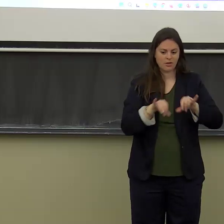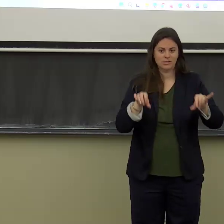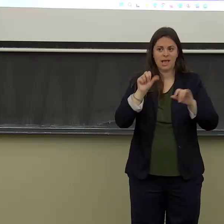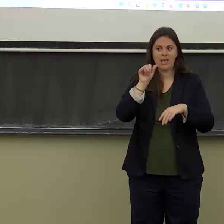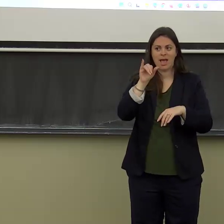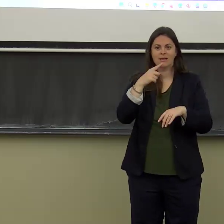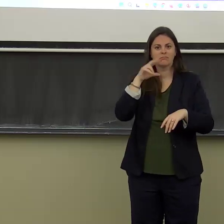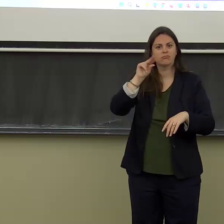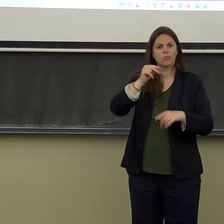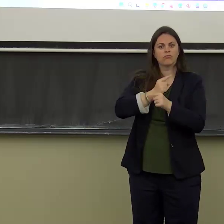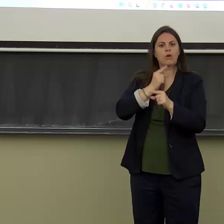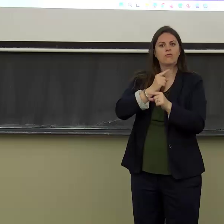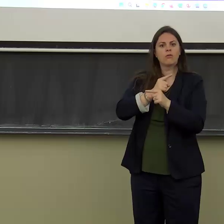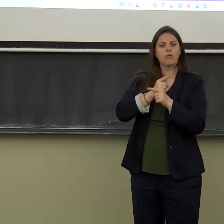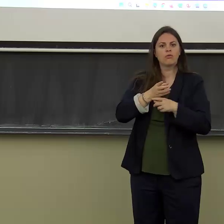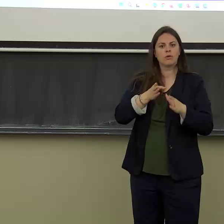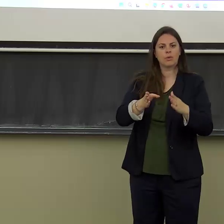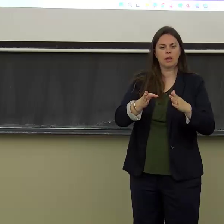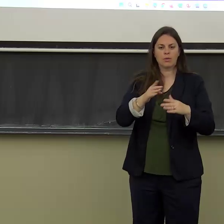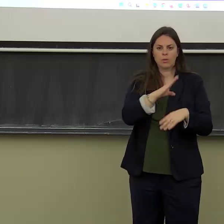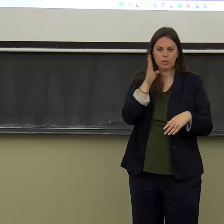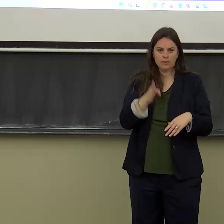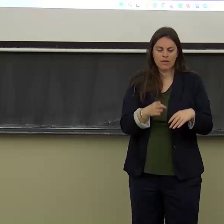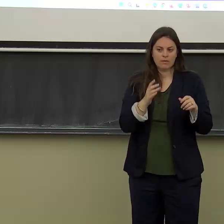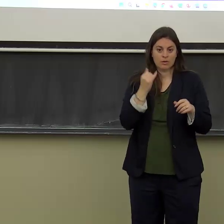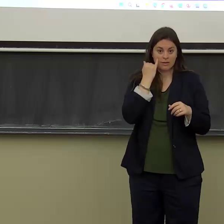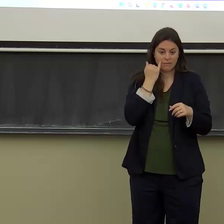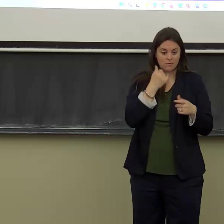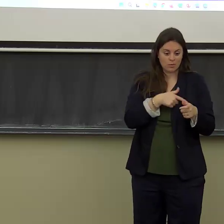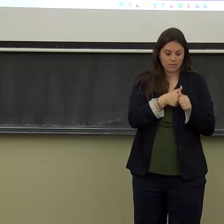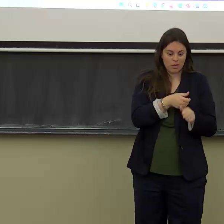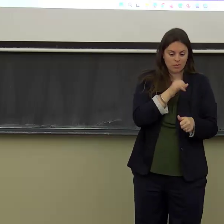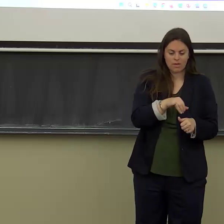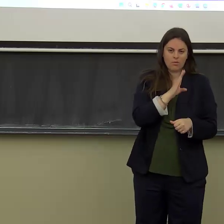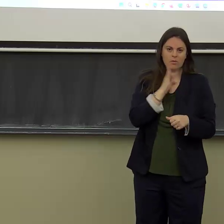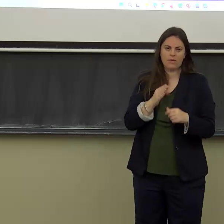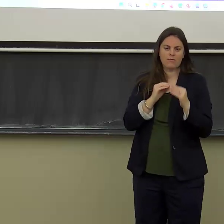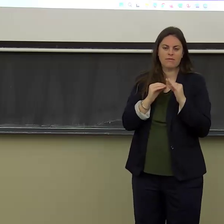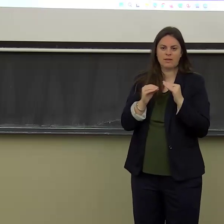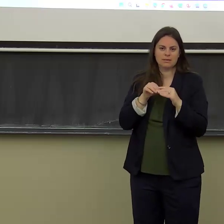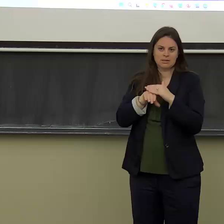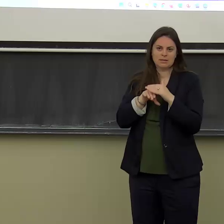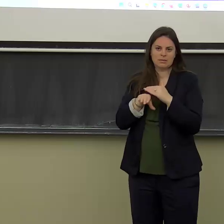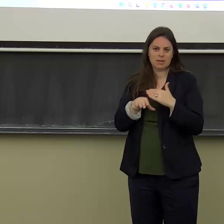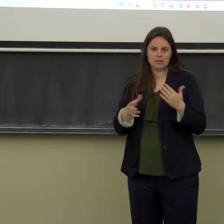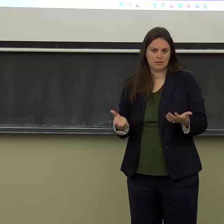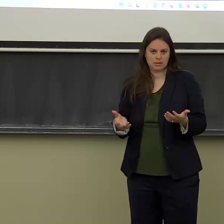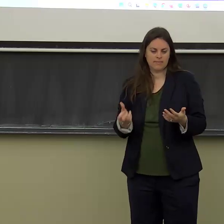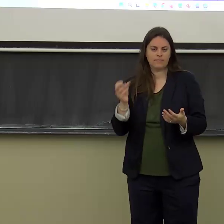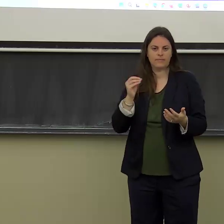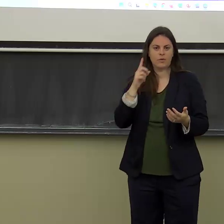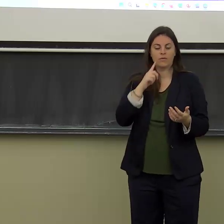it, we will never fix accessibility. Right. And so